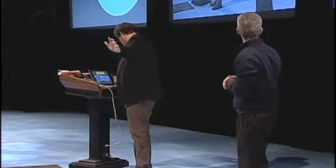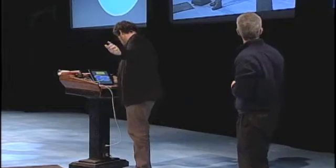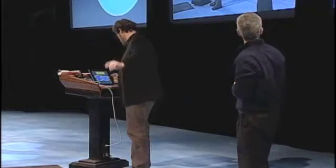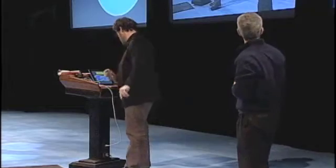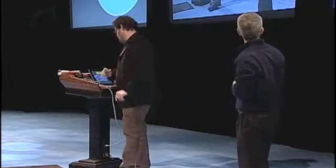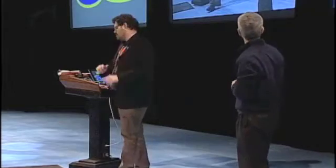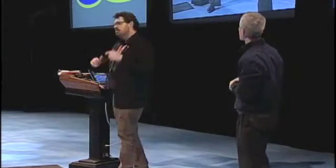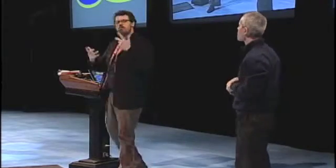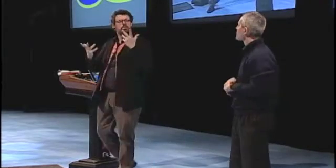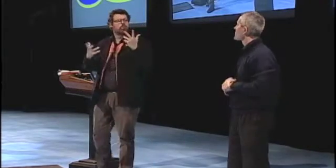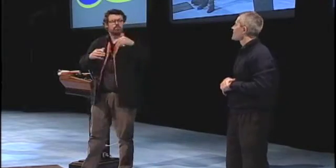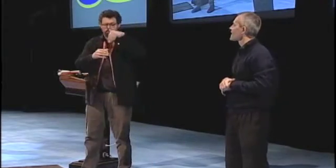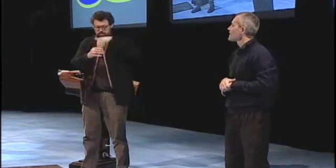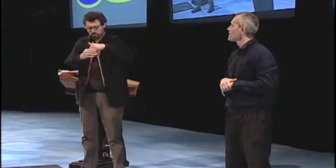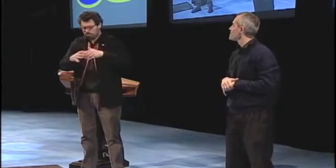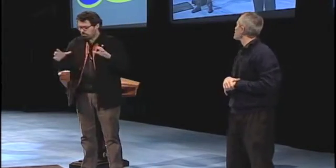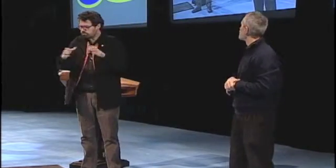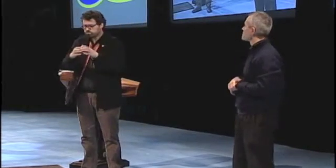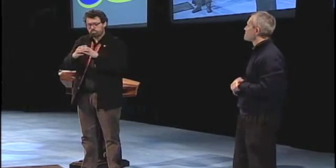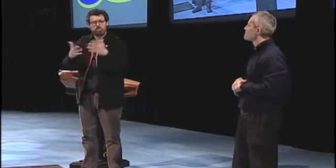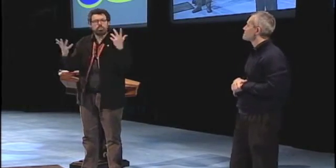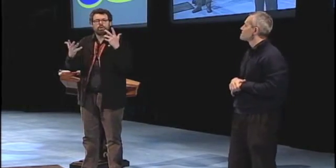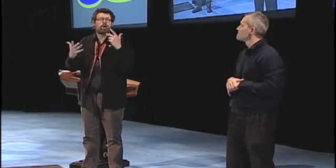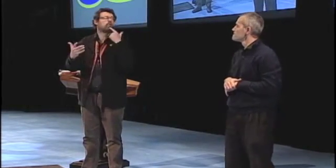That's what this piece represents.